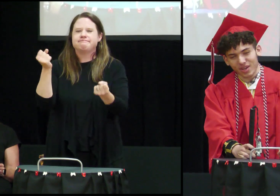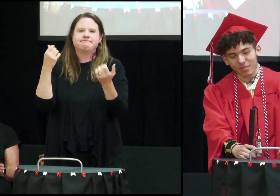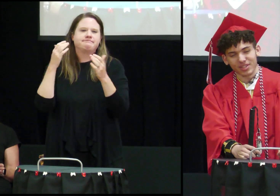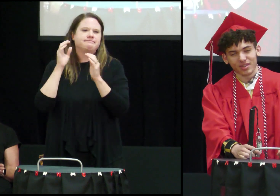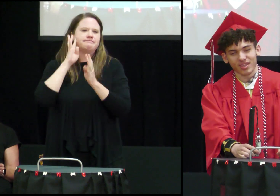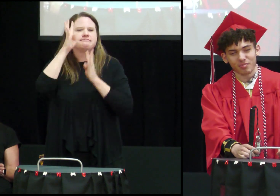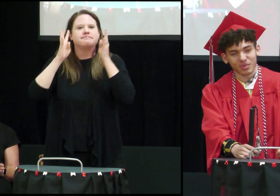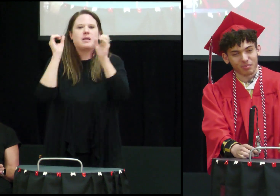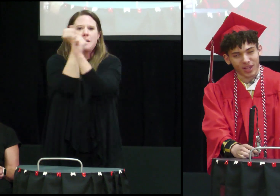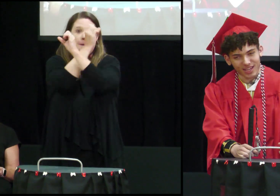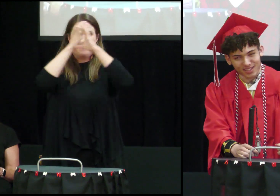by nothing but